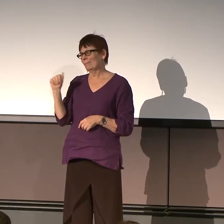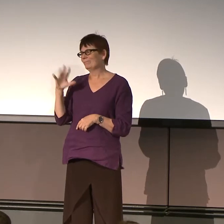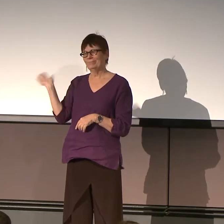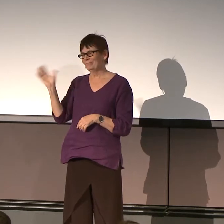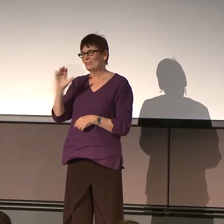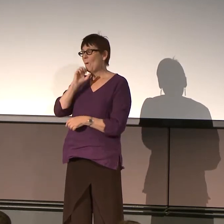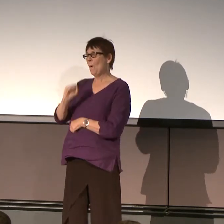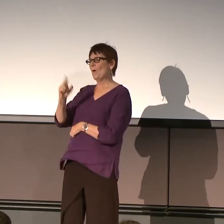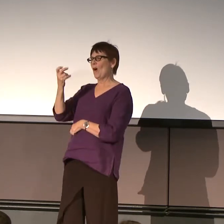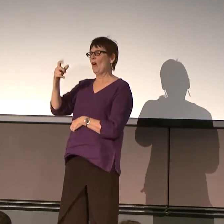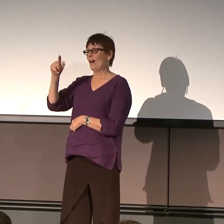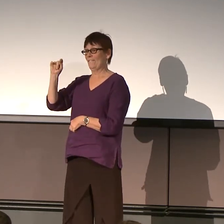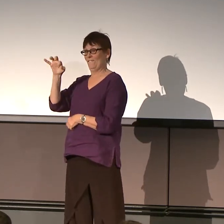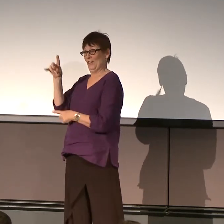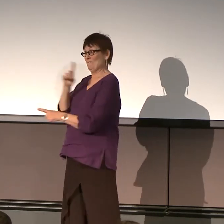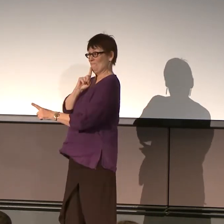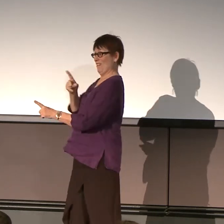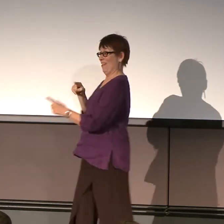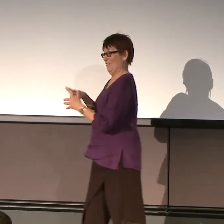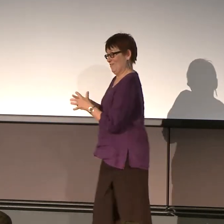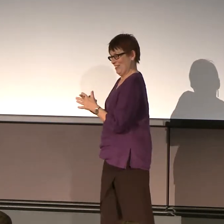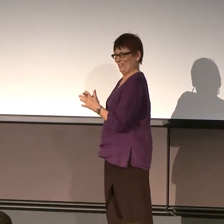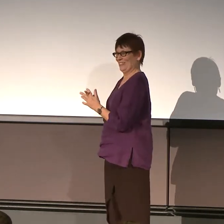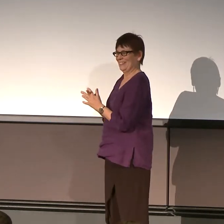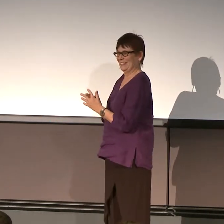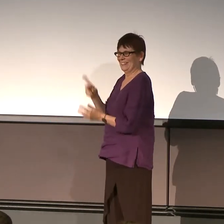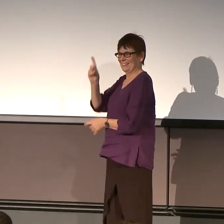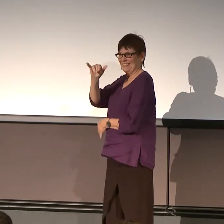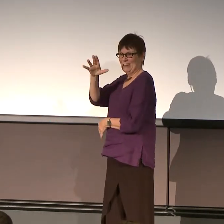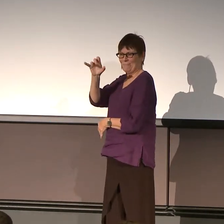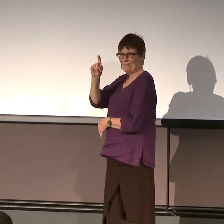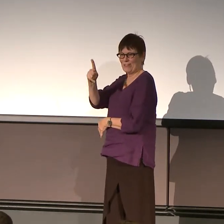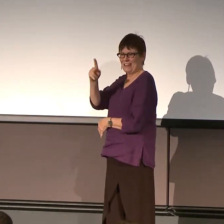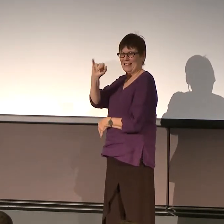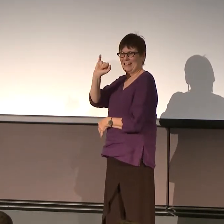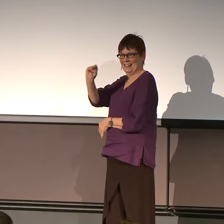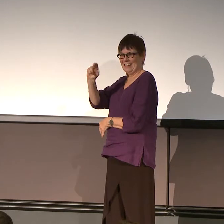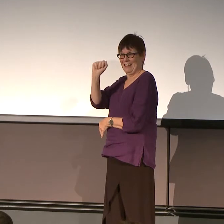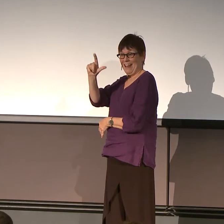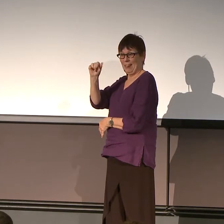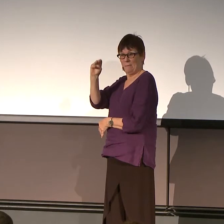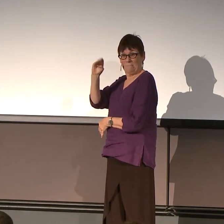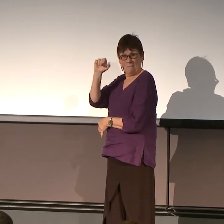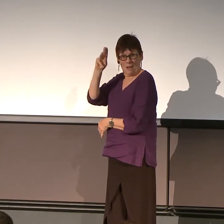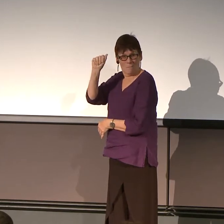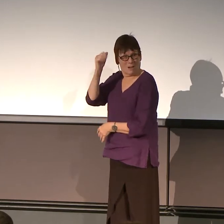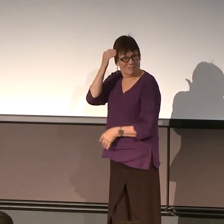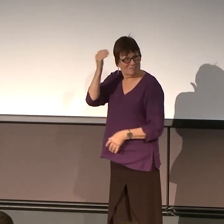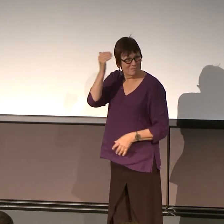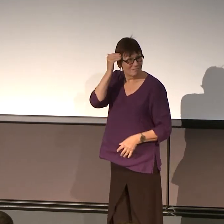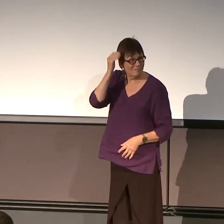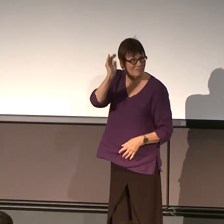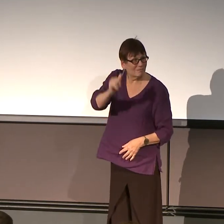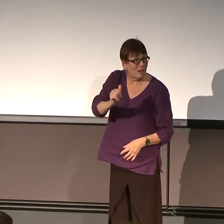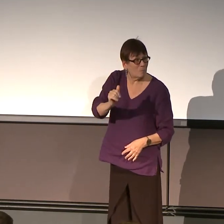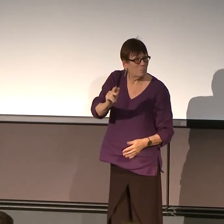The first poem that we're going to show you is Daybreak in Old Hartford. It's based on a